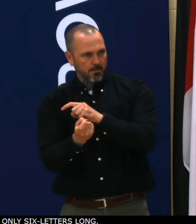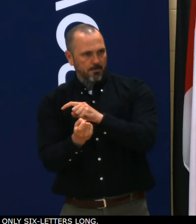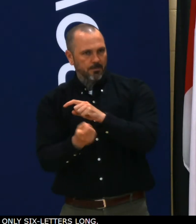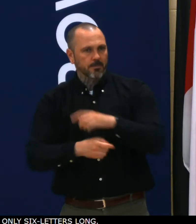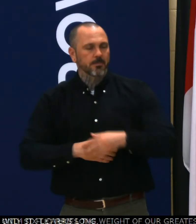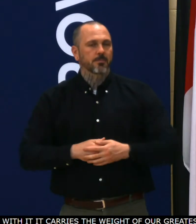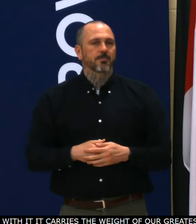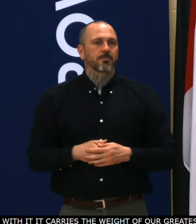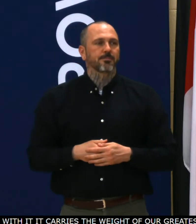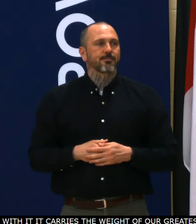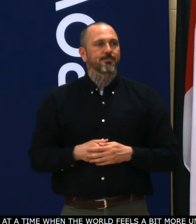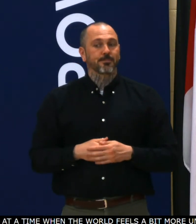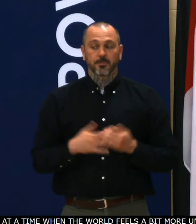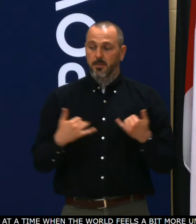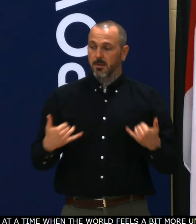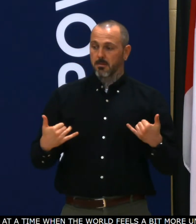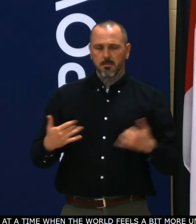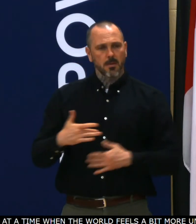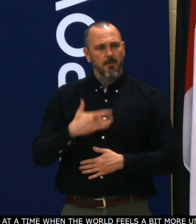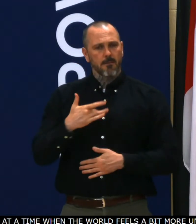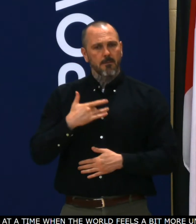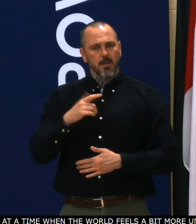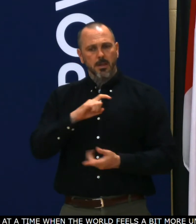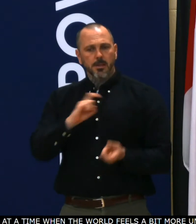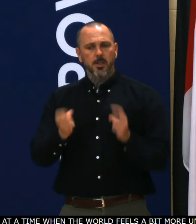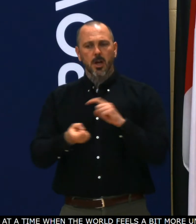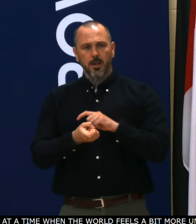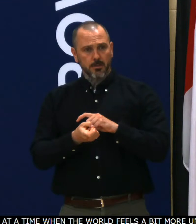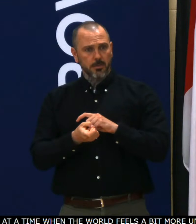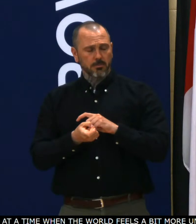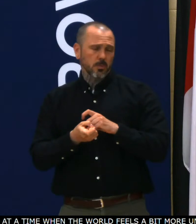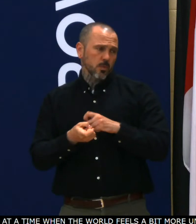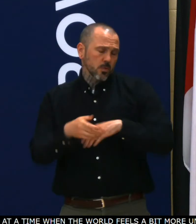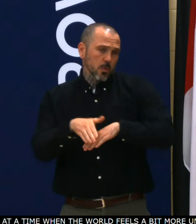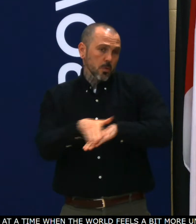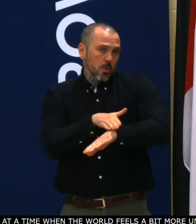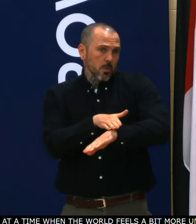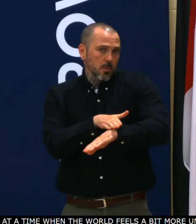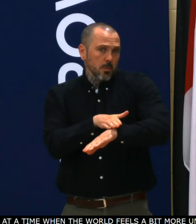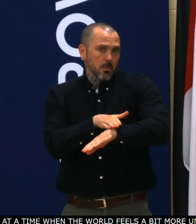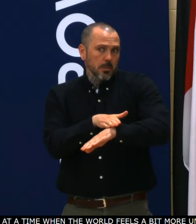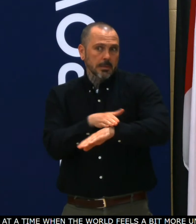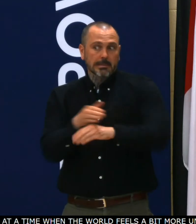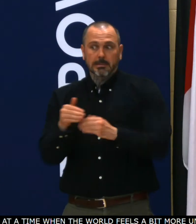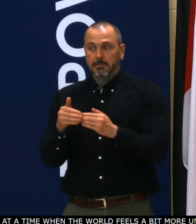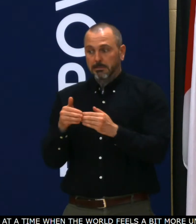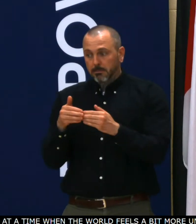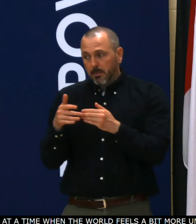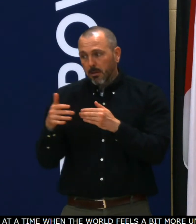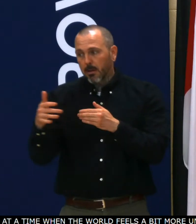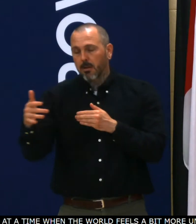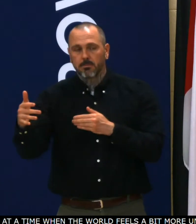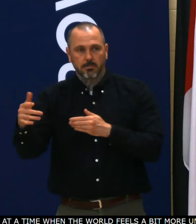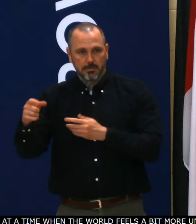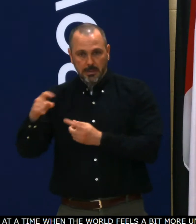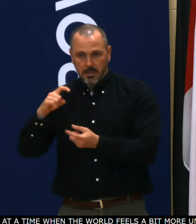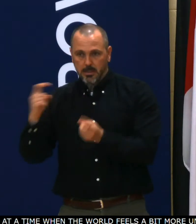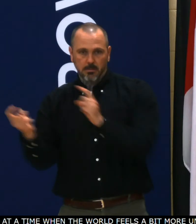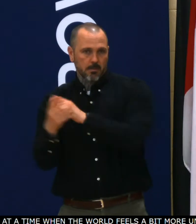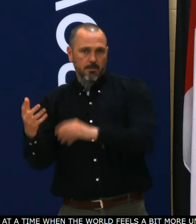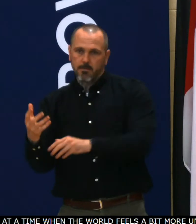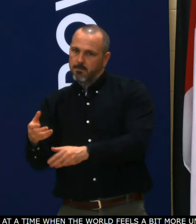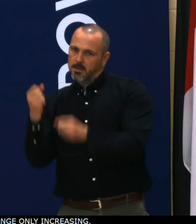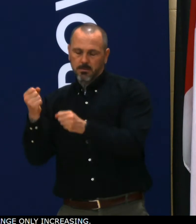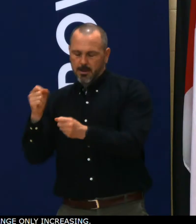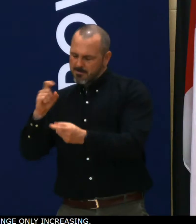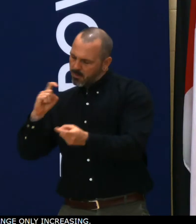that the current pace of change will be the slowest that we'll experience for the rest of our lives.